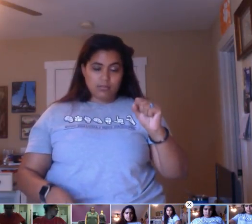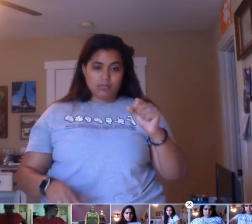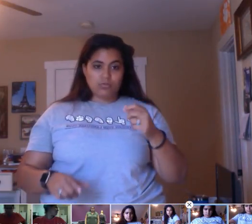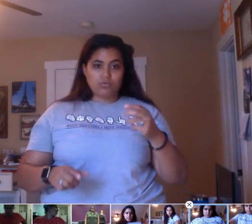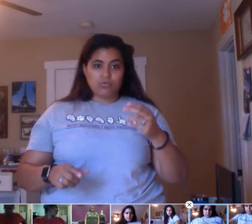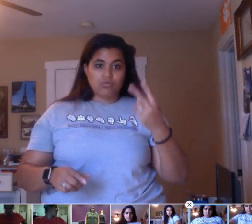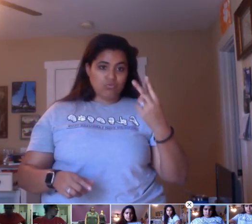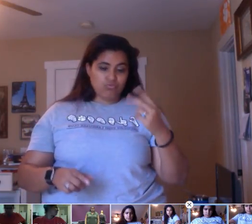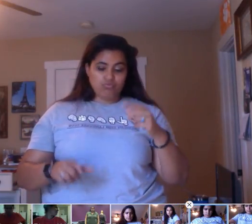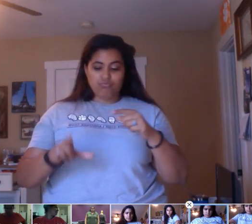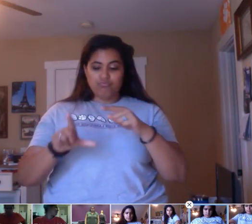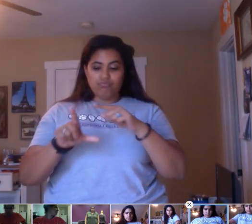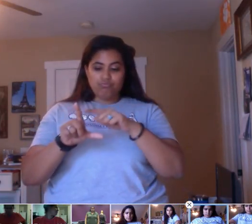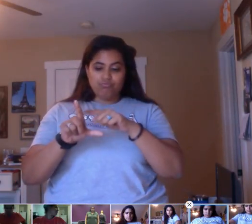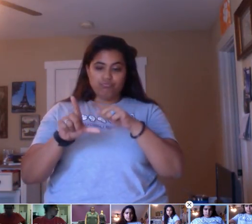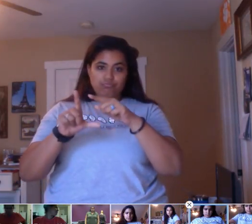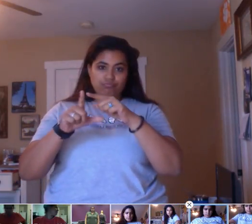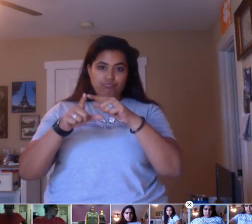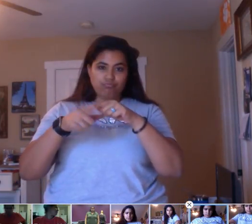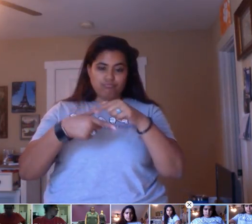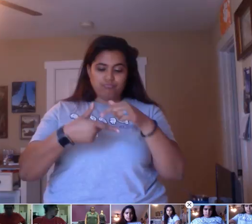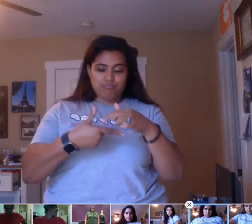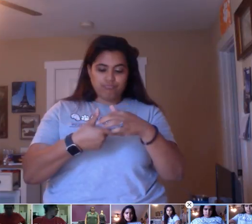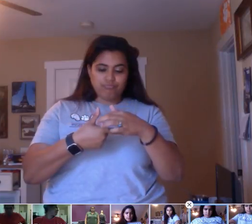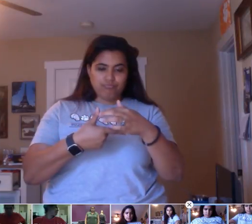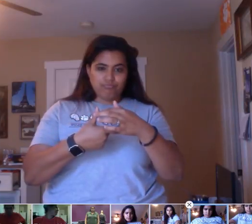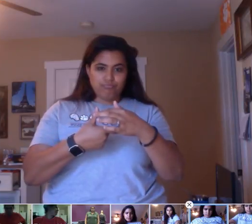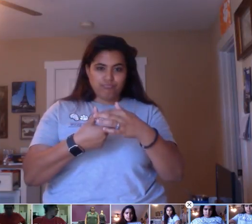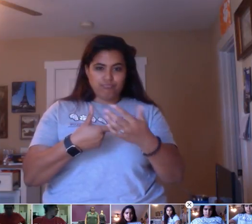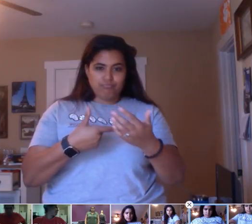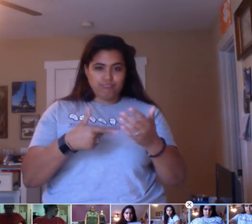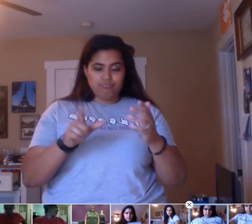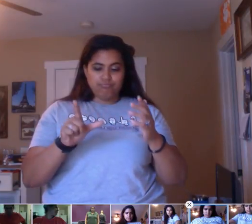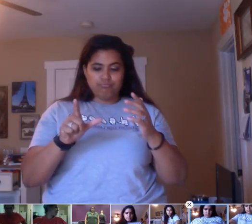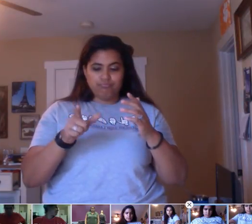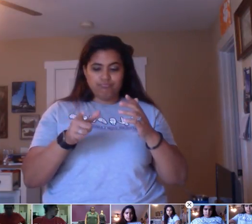then you know that that's one circle. So